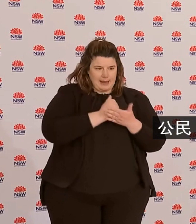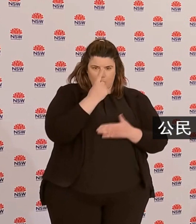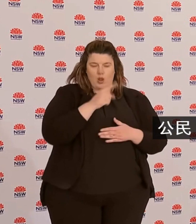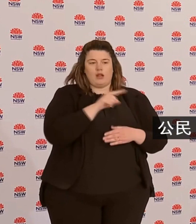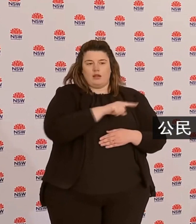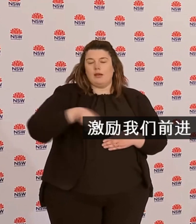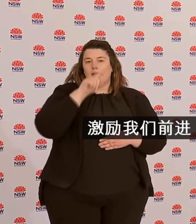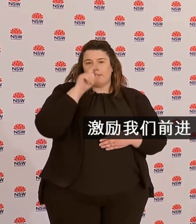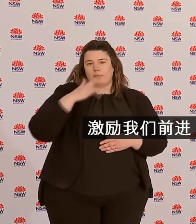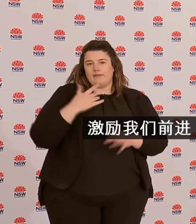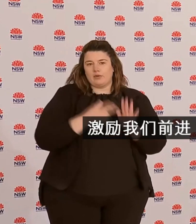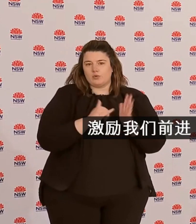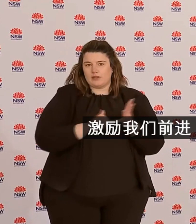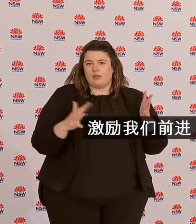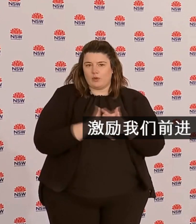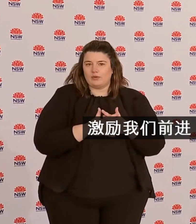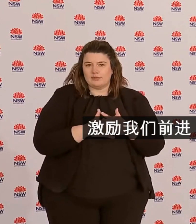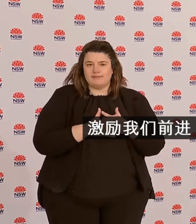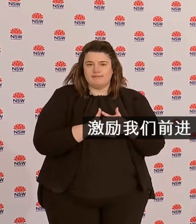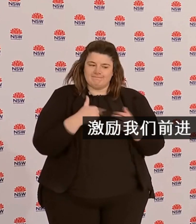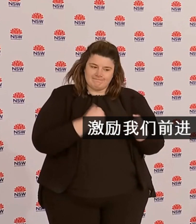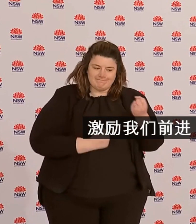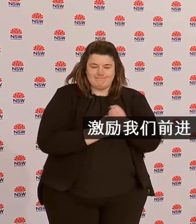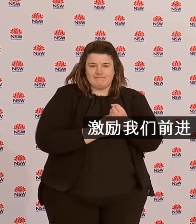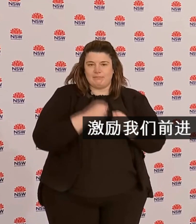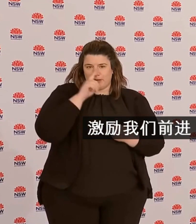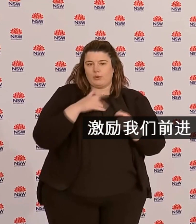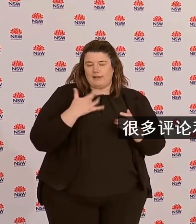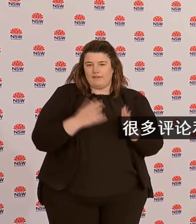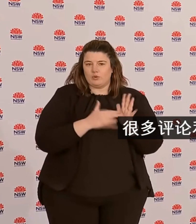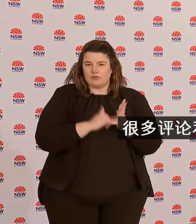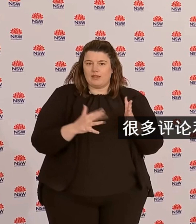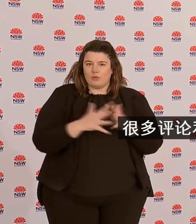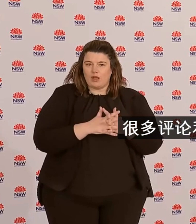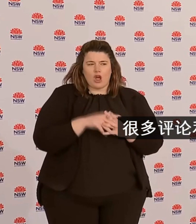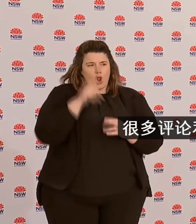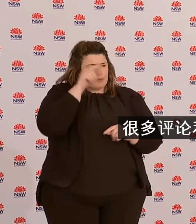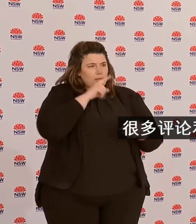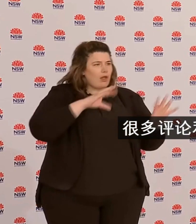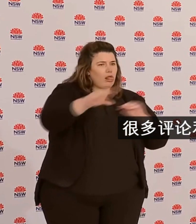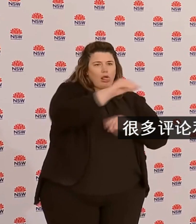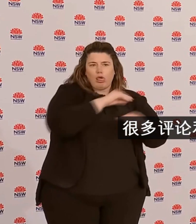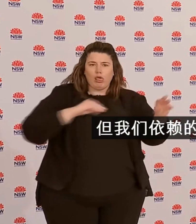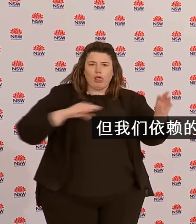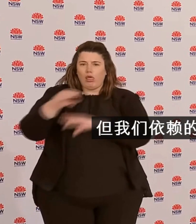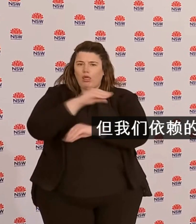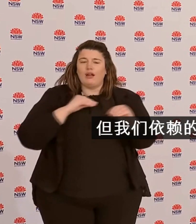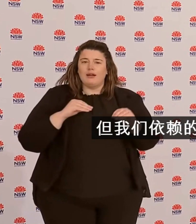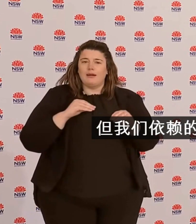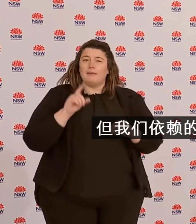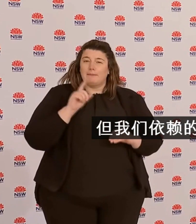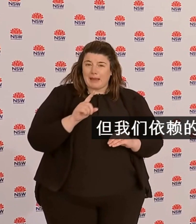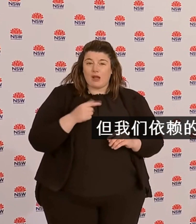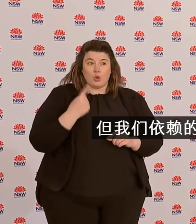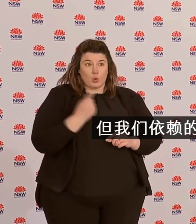is the only thing that will motivate us moving forward. And please know that I know there's a lot of commentary and a lot of experts out there, but the